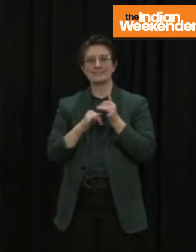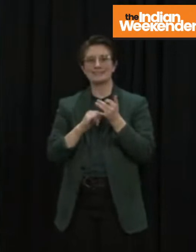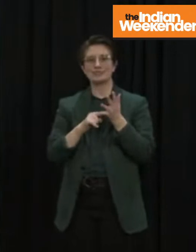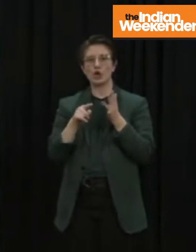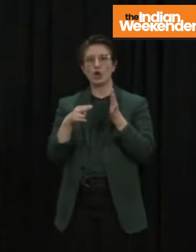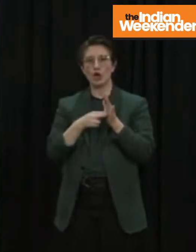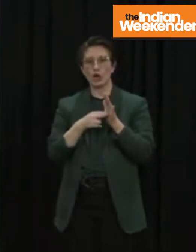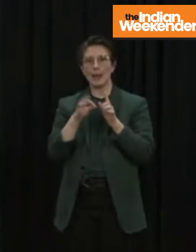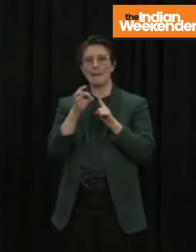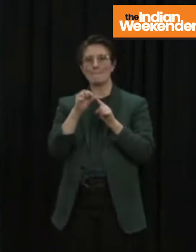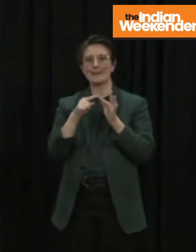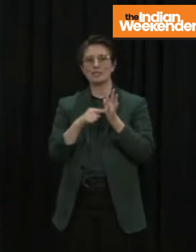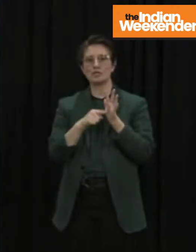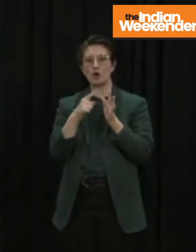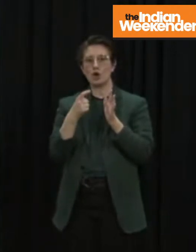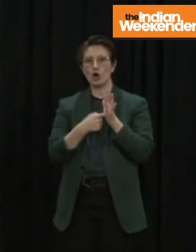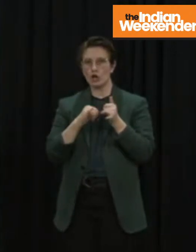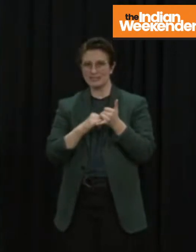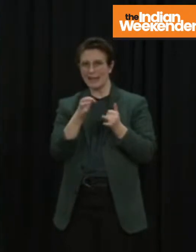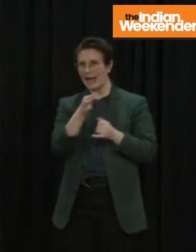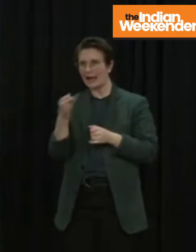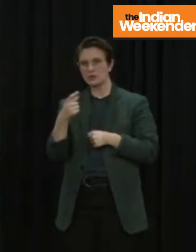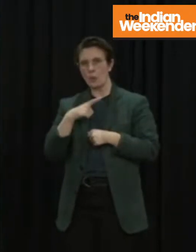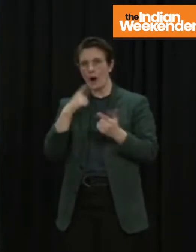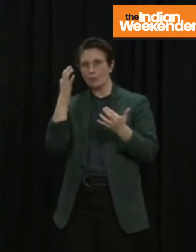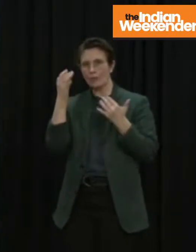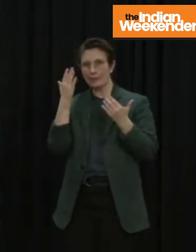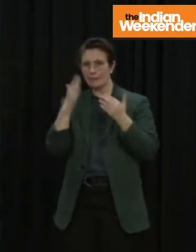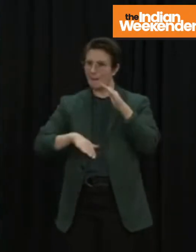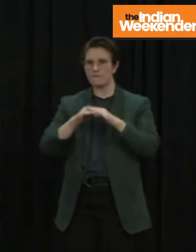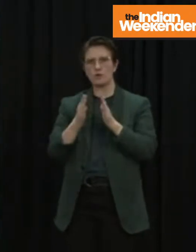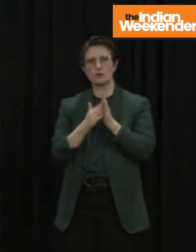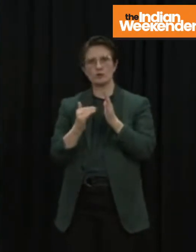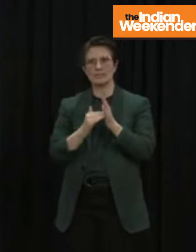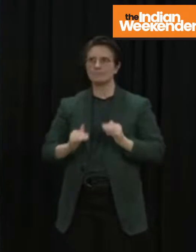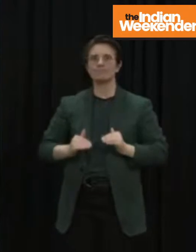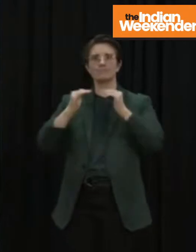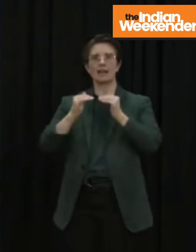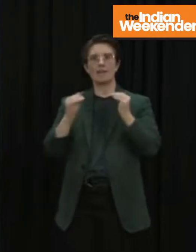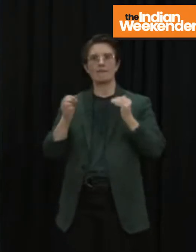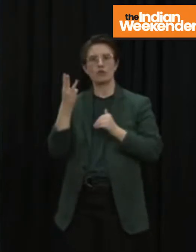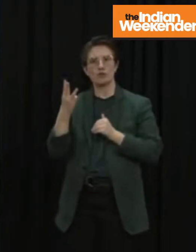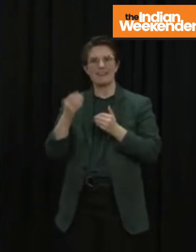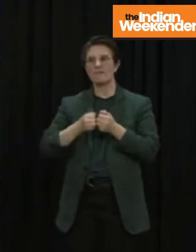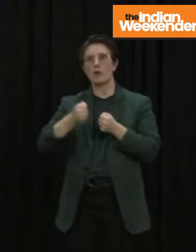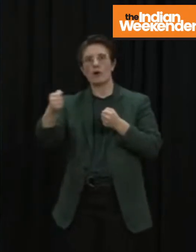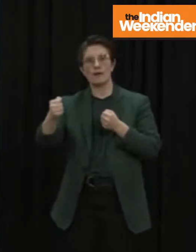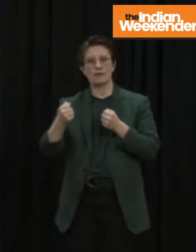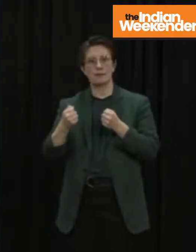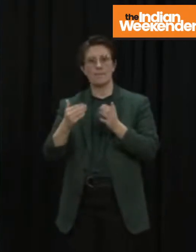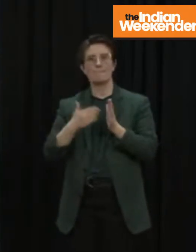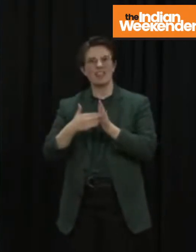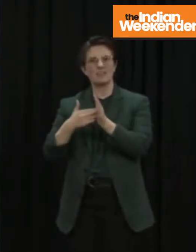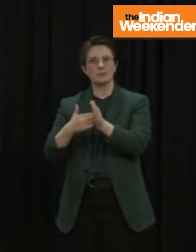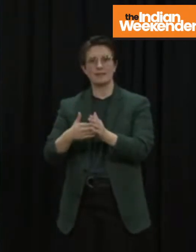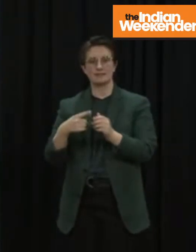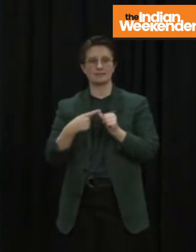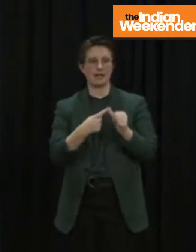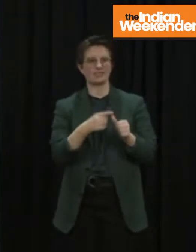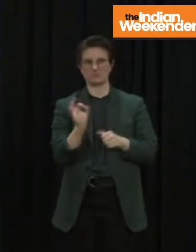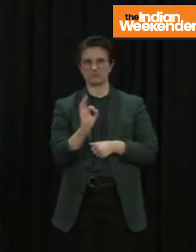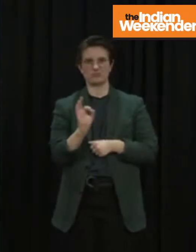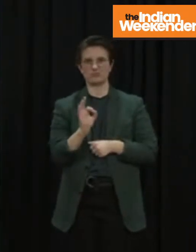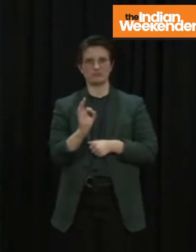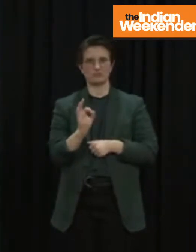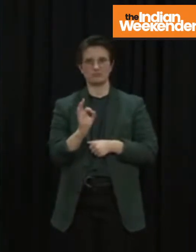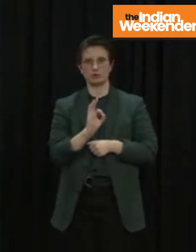We're not. I just want to follow up on that, the suburb by suburb. Dr. Bloomfield's already talked about Northland and Tairāwhiti. Is this kind of like, can we